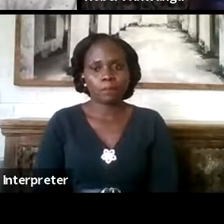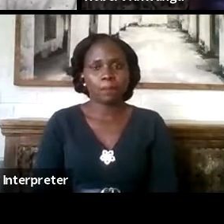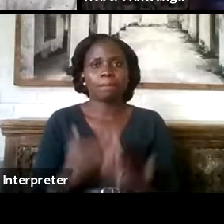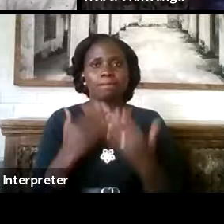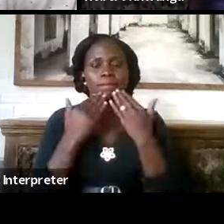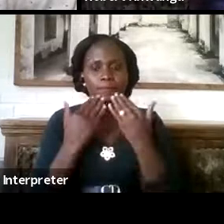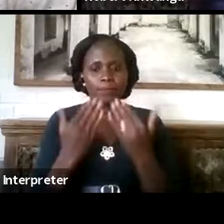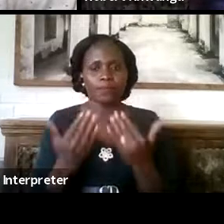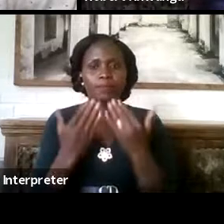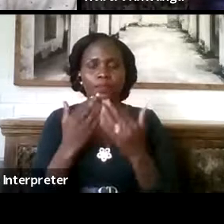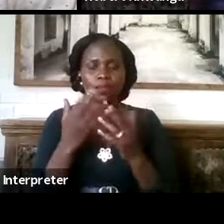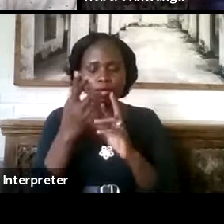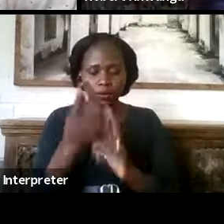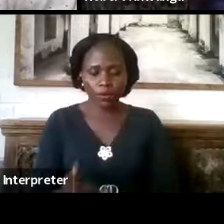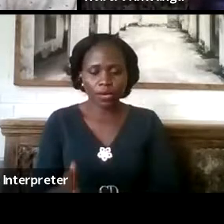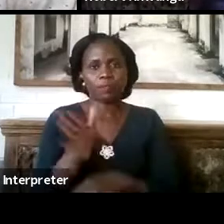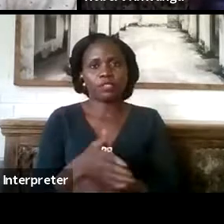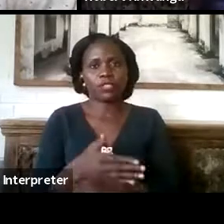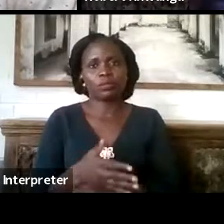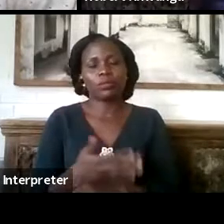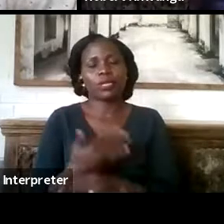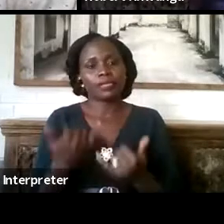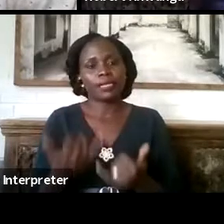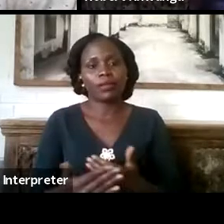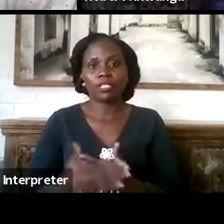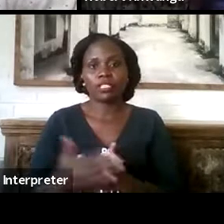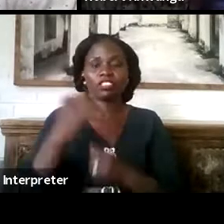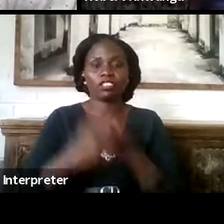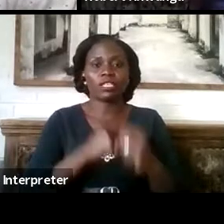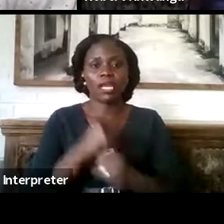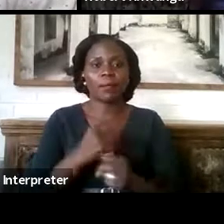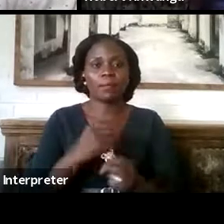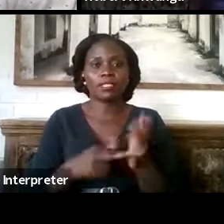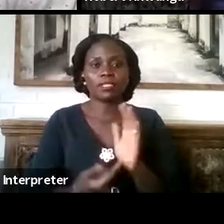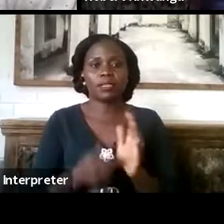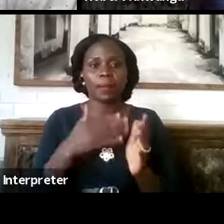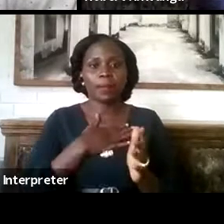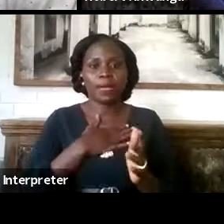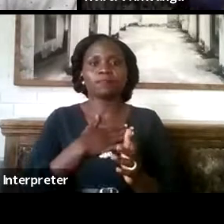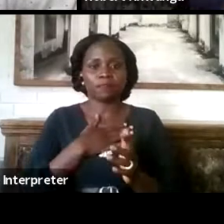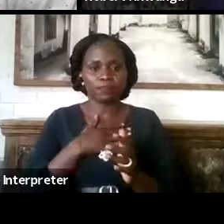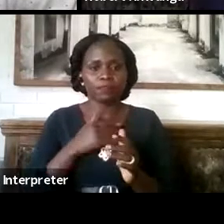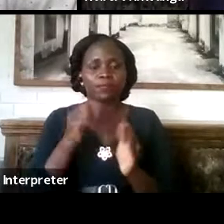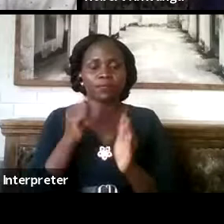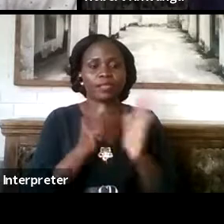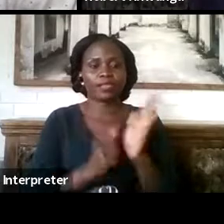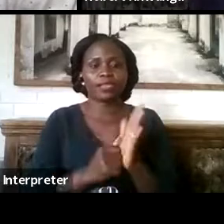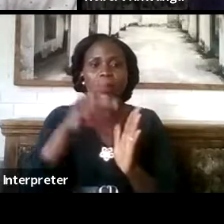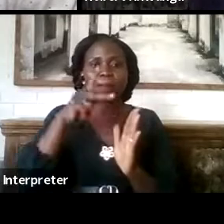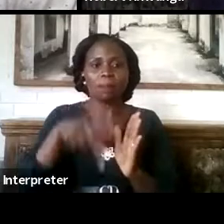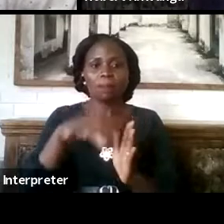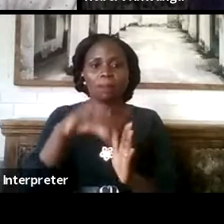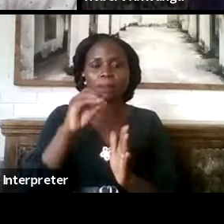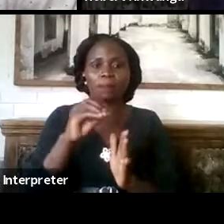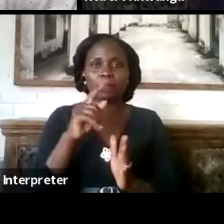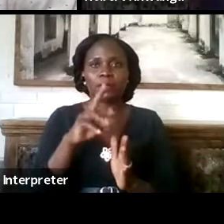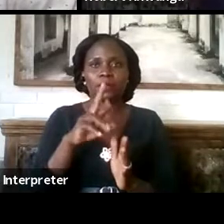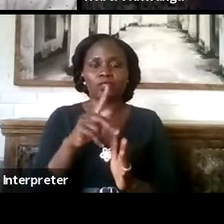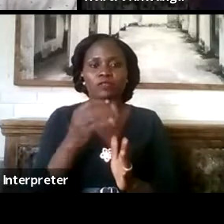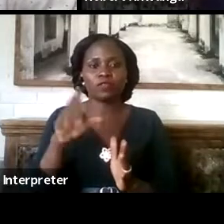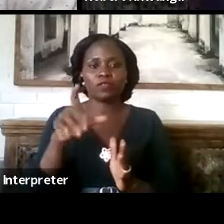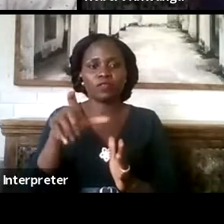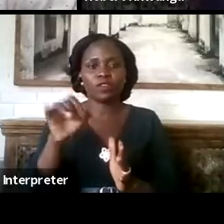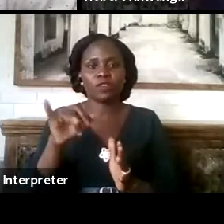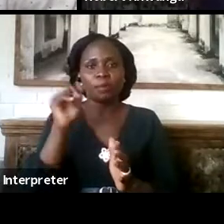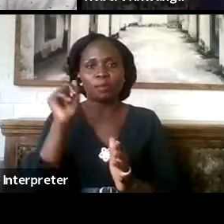portfolio, I think the next item on the agenda would be to ensure that the portfolio is well funded. I think, Robert, you have a very big role